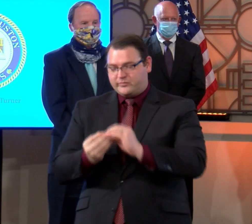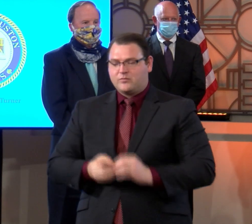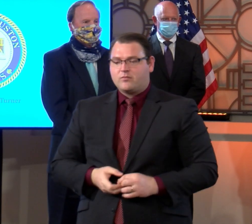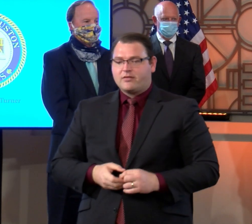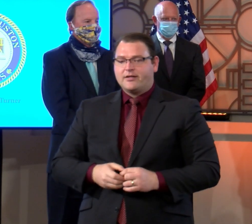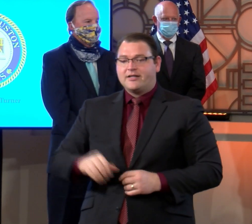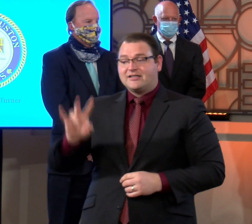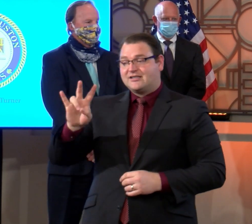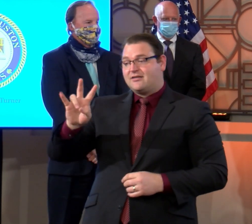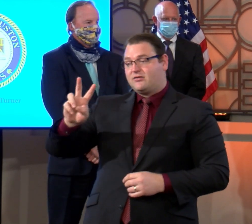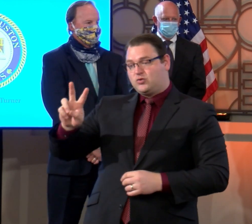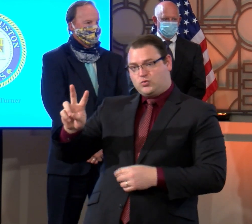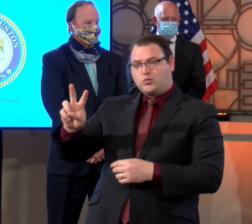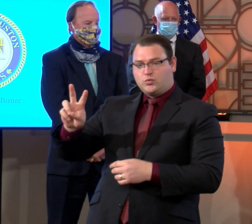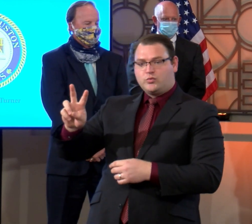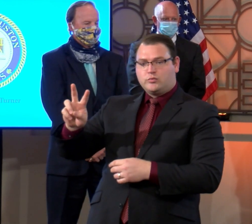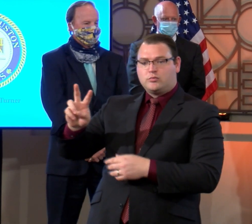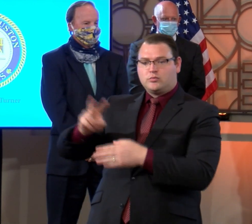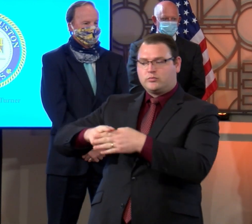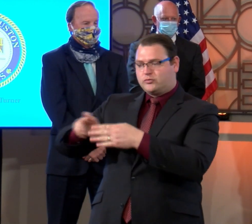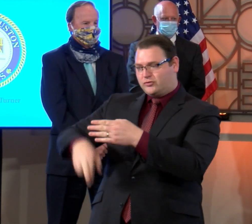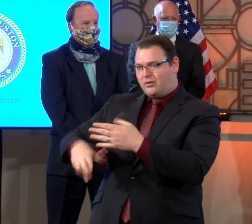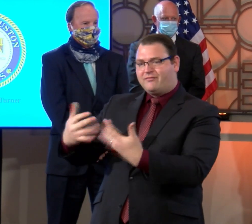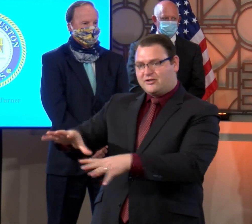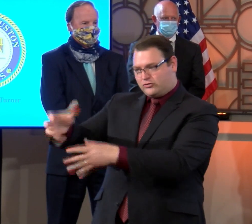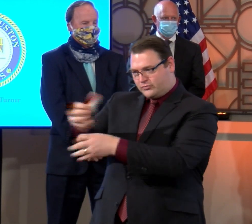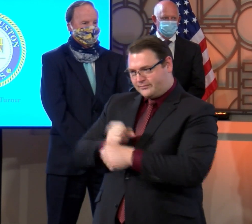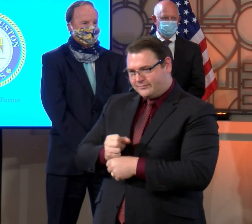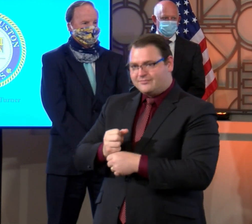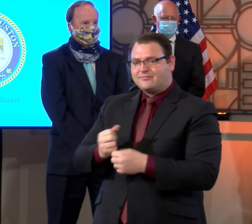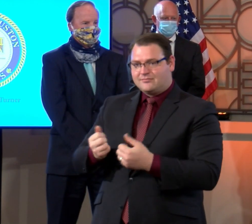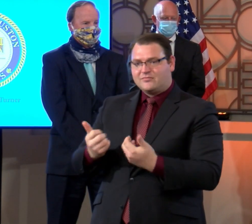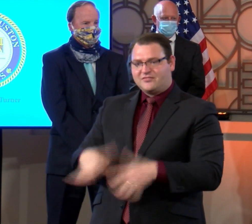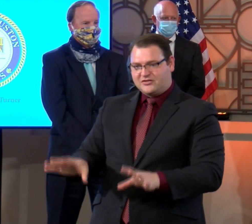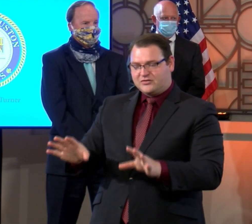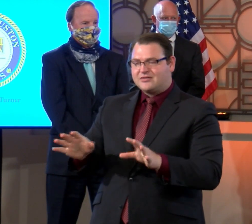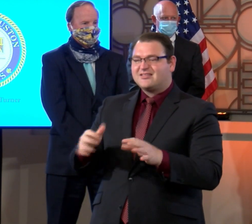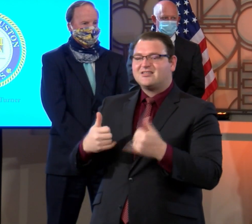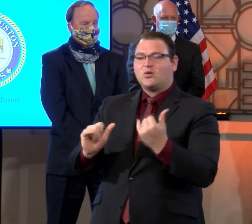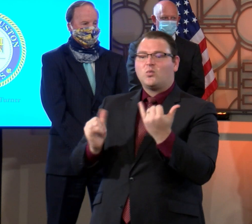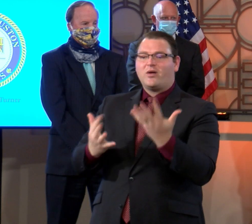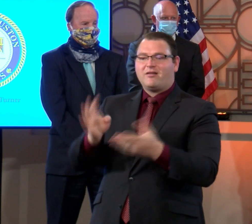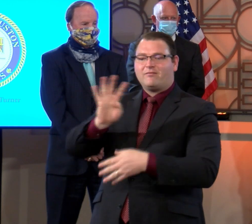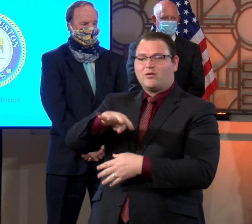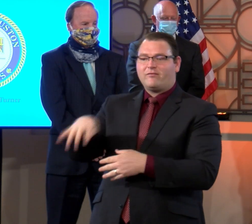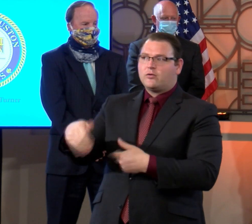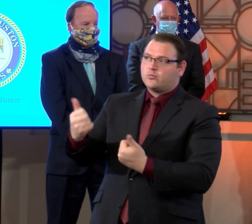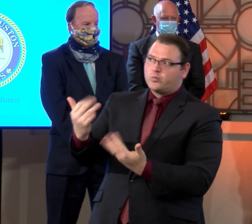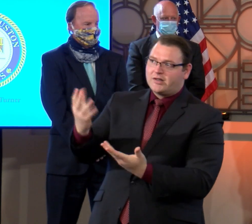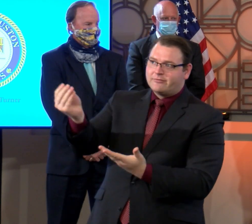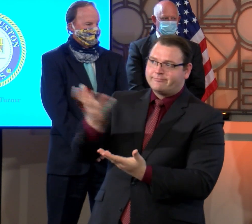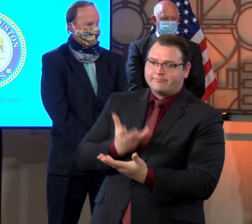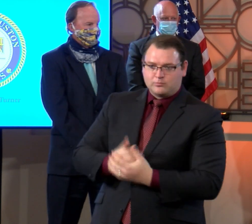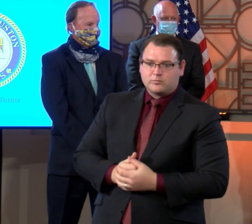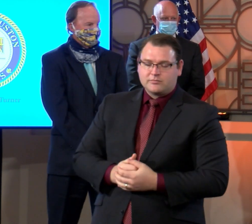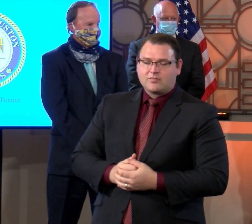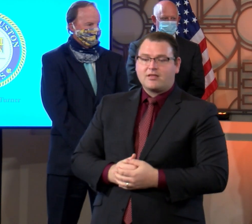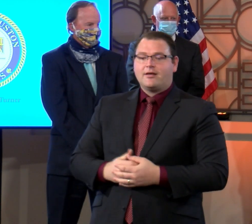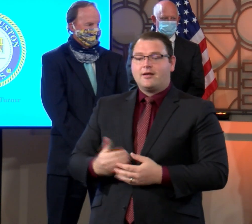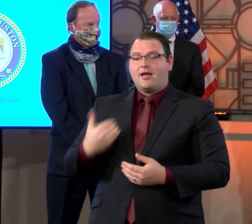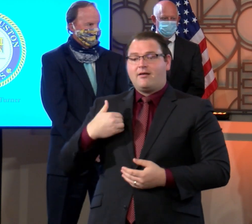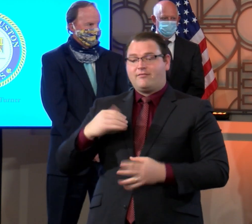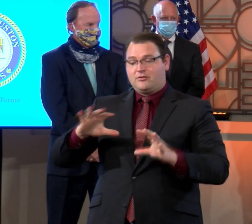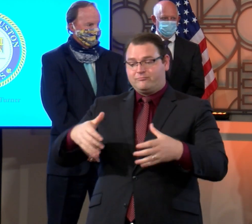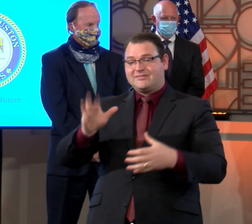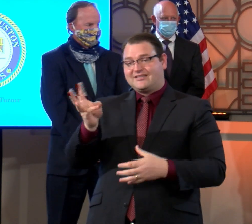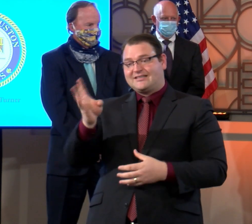72 results have been received, and we're still waiting on 44. We have 68 currently firefighters,